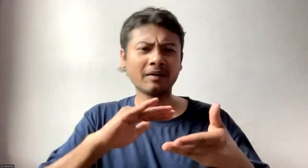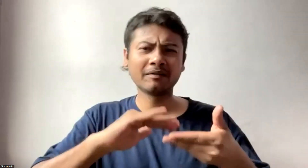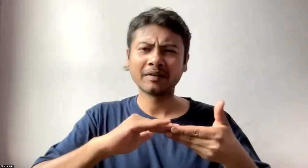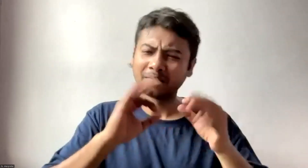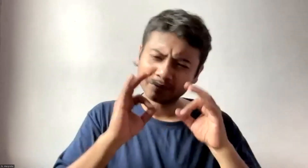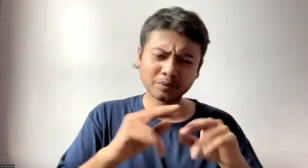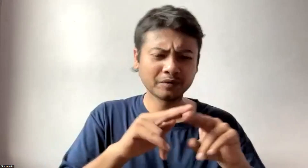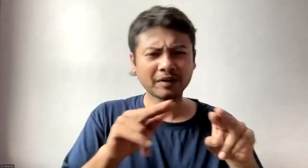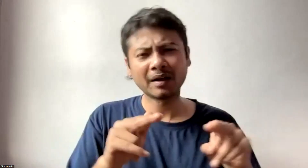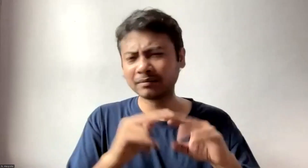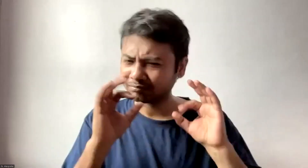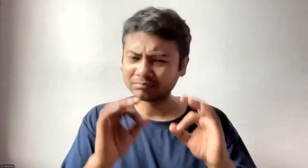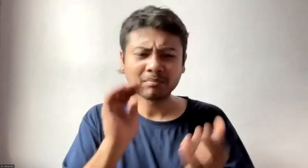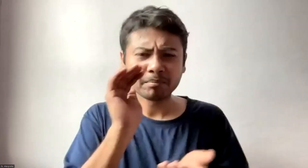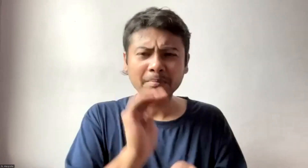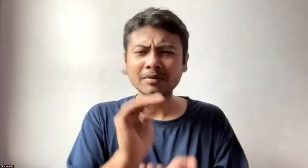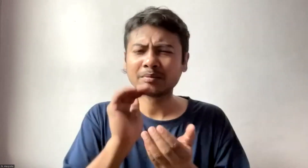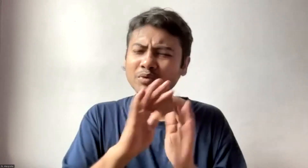They're very God-fearing family.